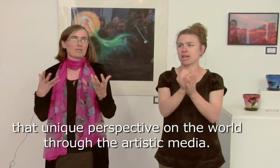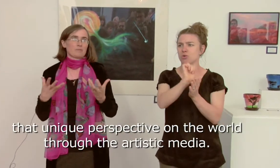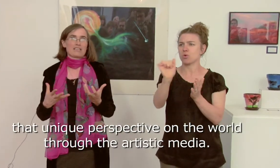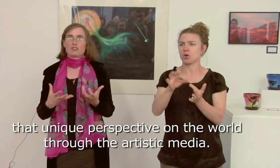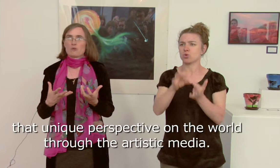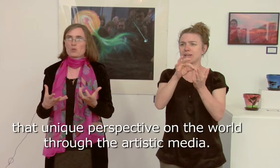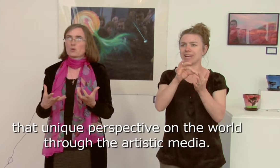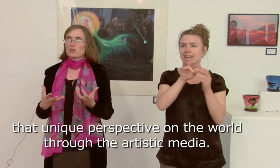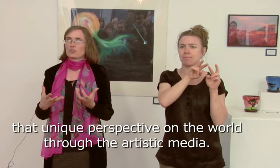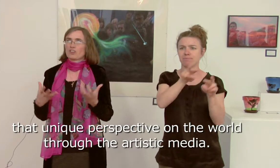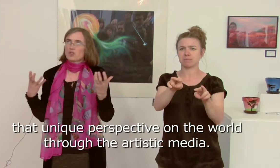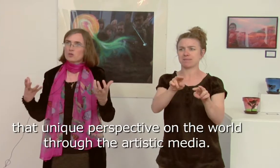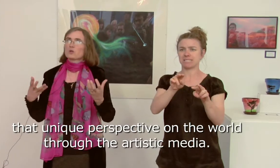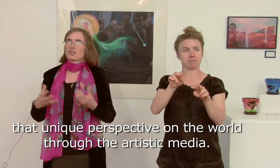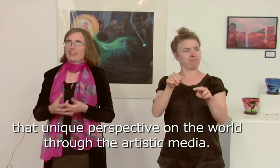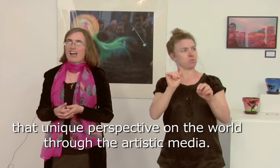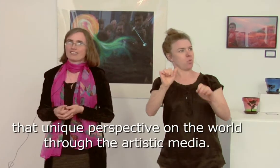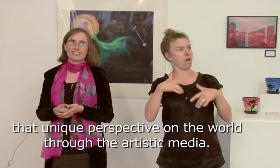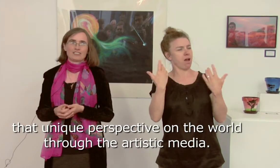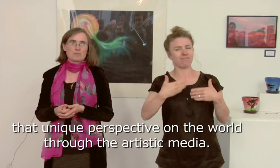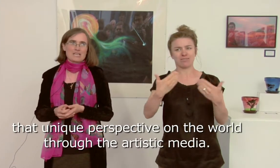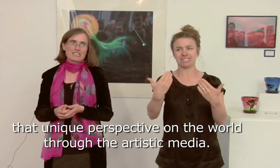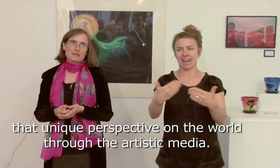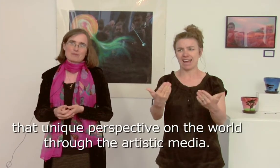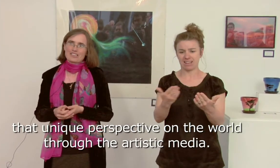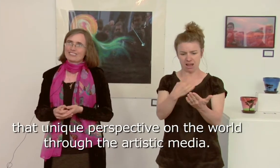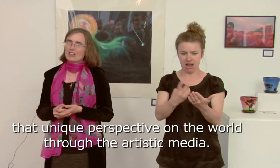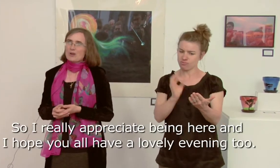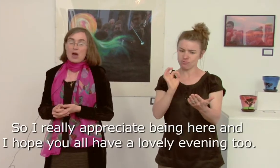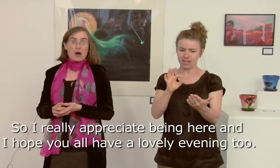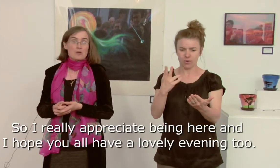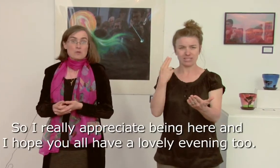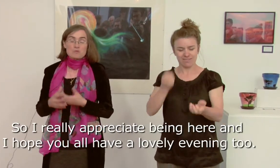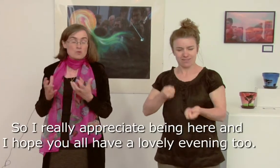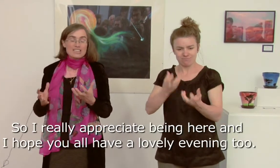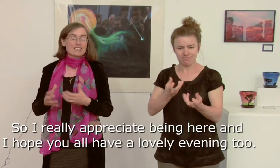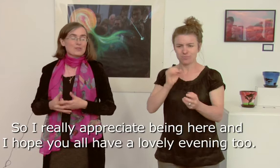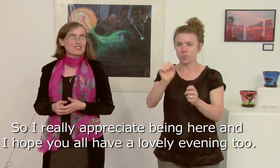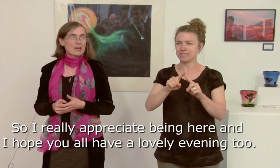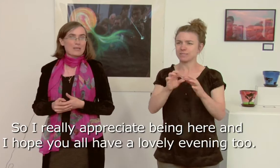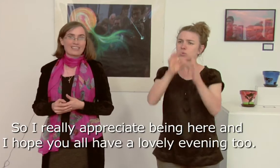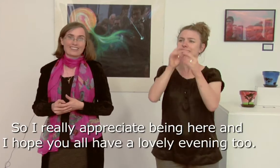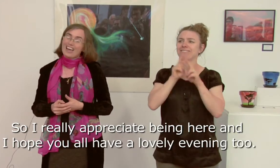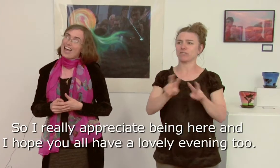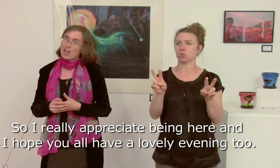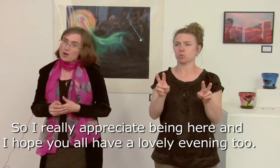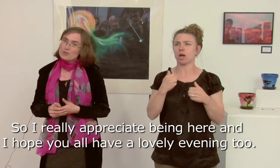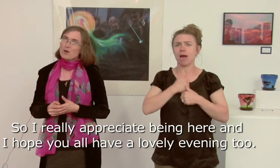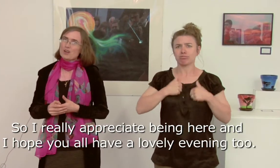perspective on the world through the artistic medium. So I really appreciate being here and I hope you all